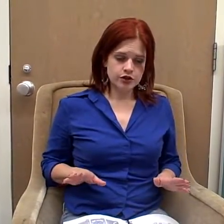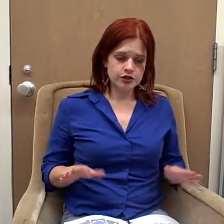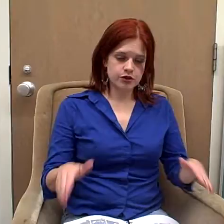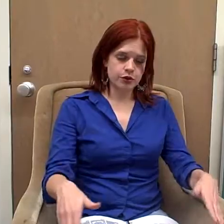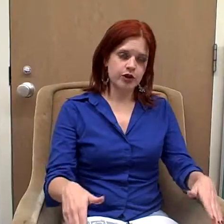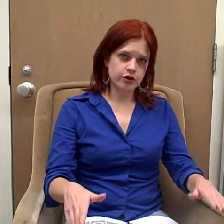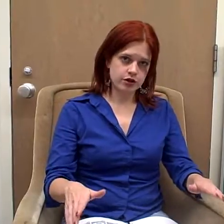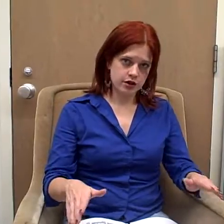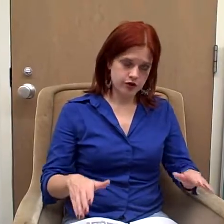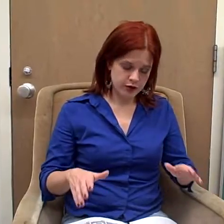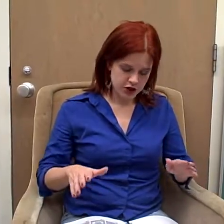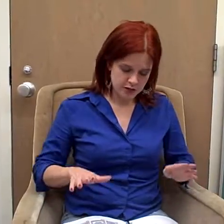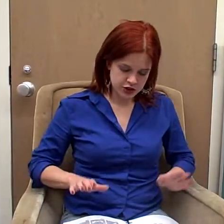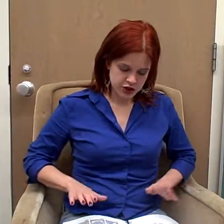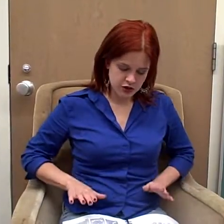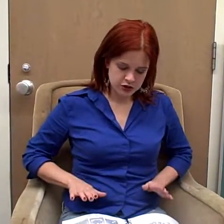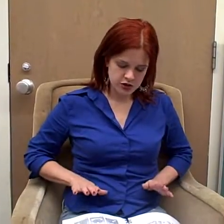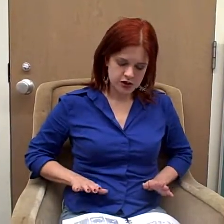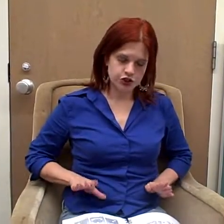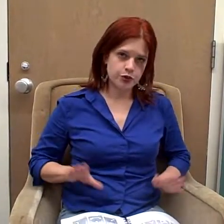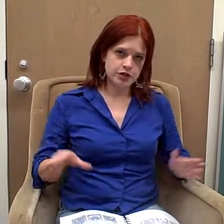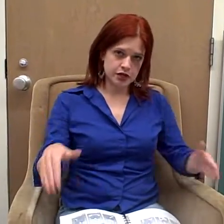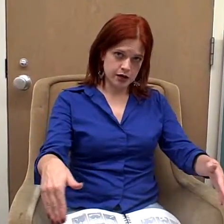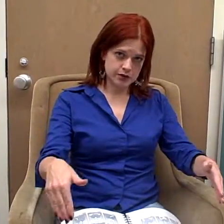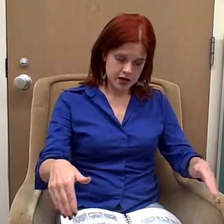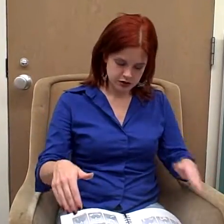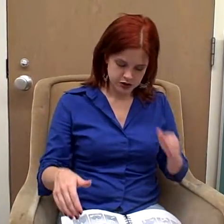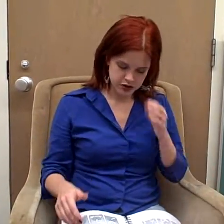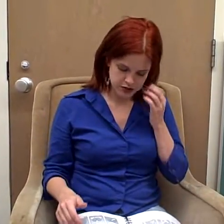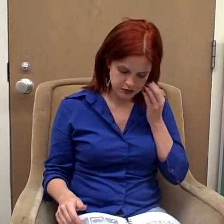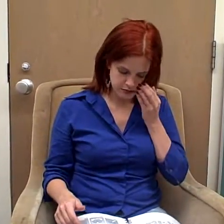Skirt, we learned a few chapters ago, it starts at your waist and comes out. Skirt.